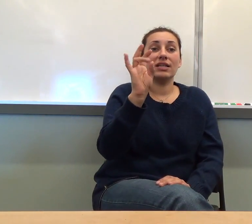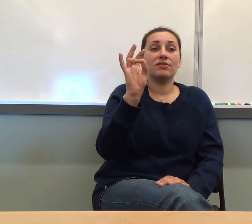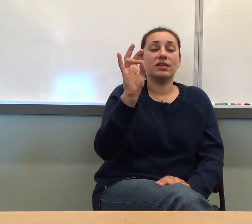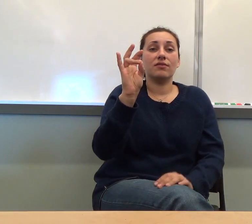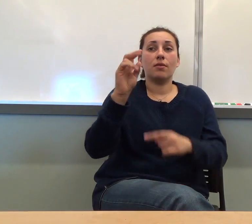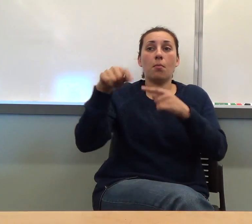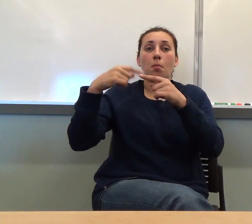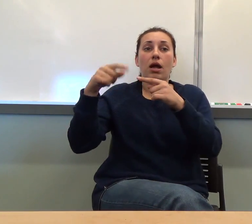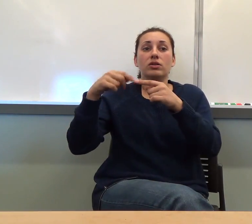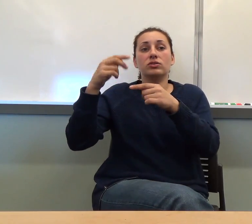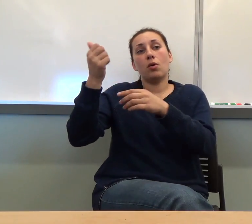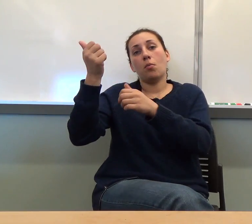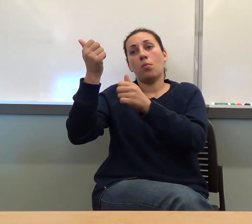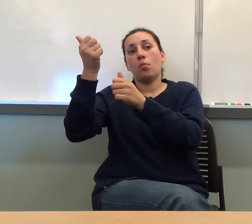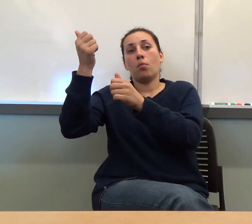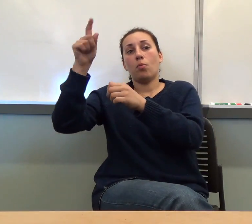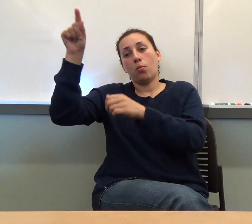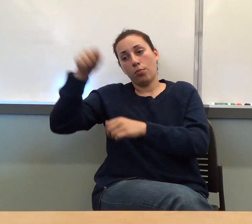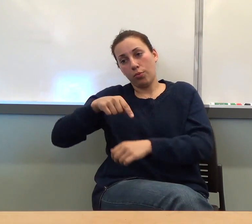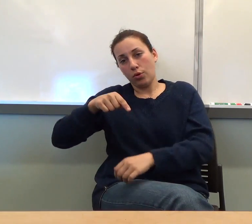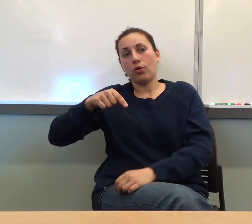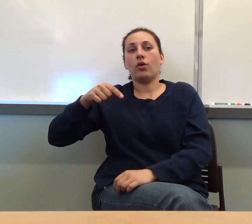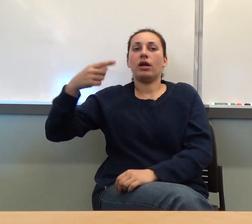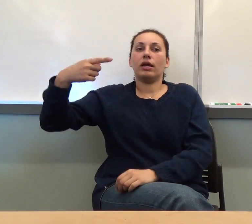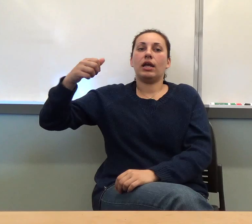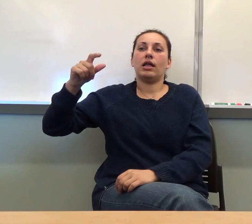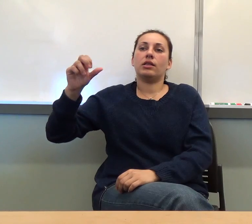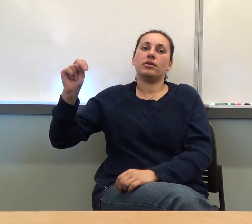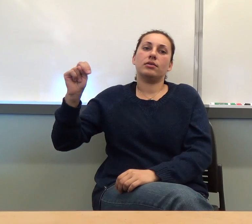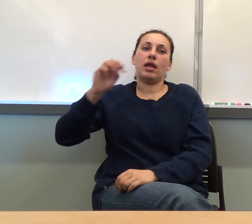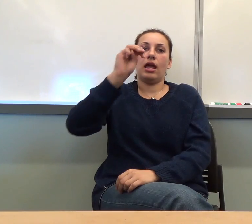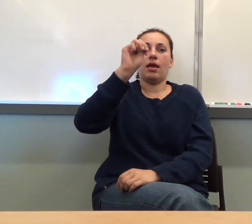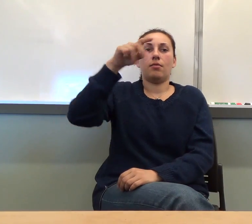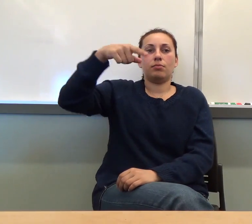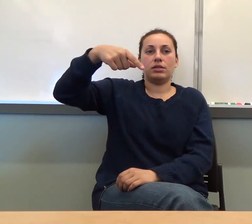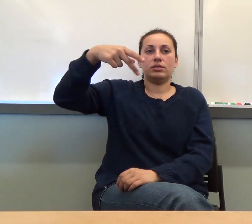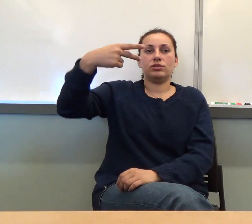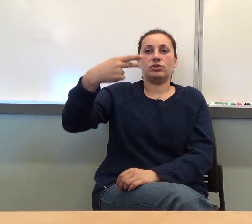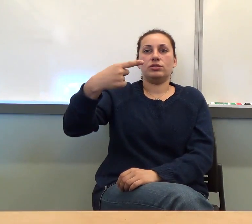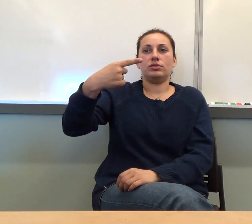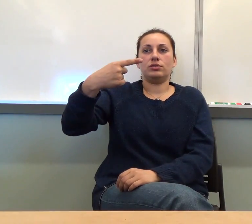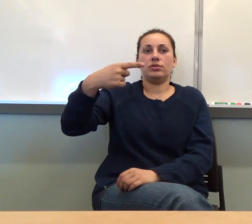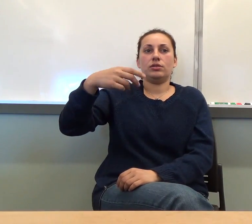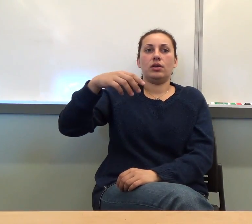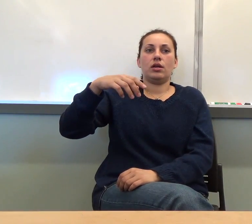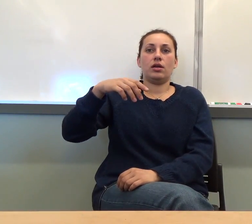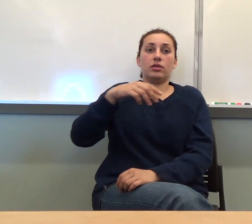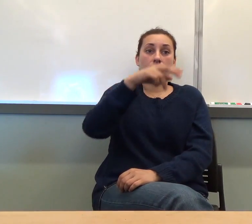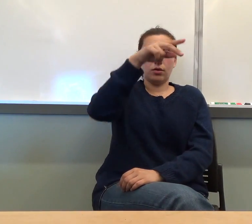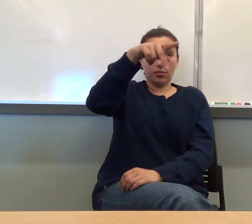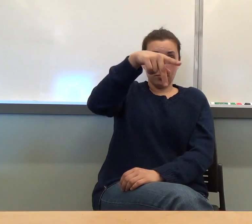20.77 mpg, miles per gallon. The per in